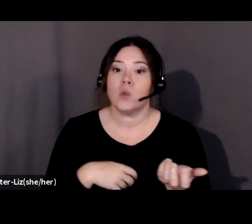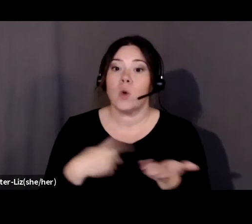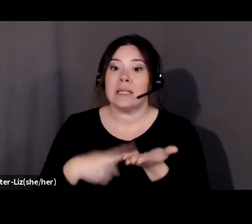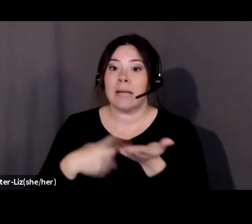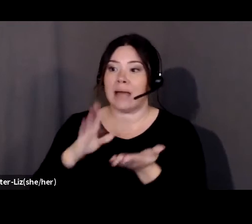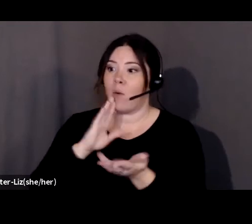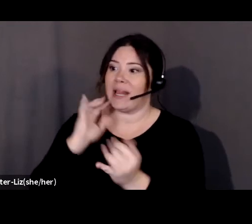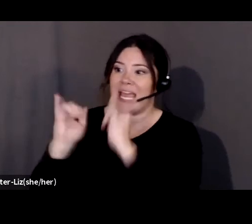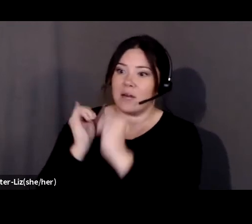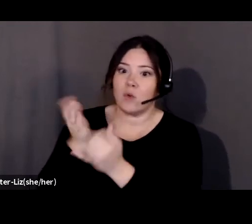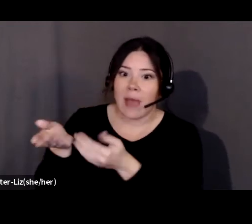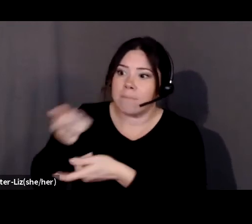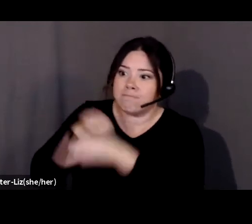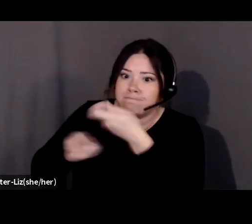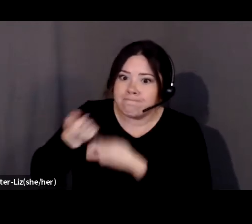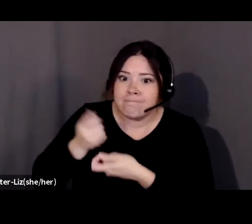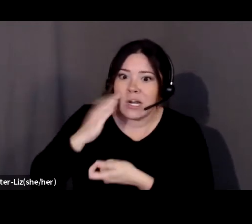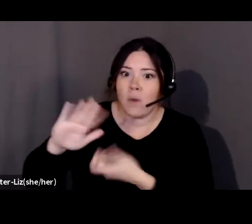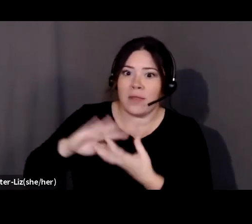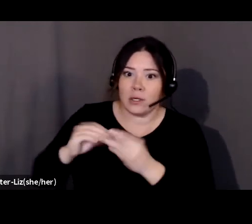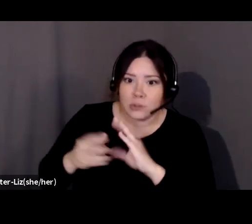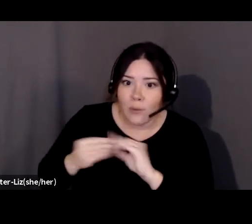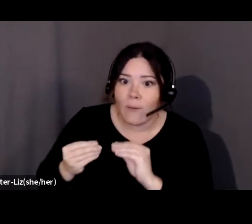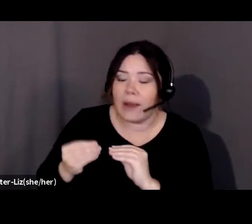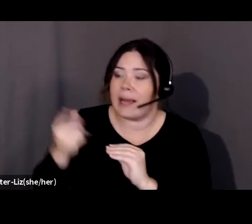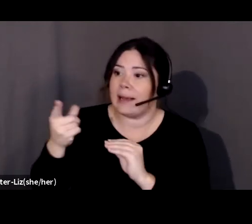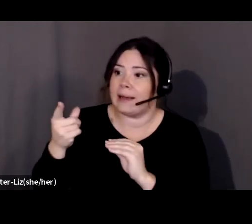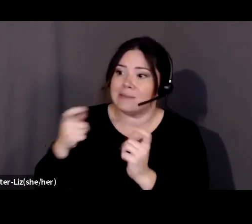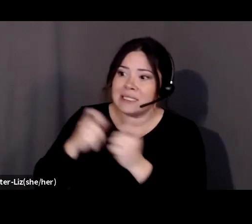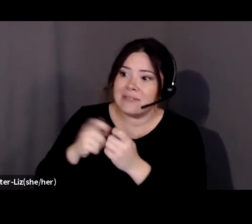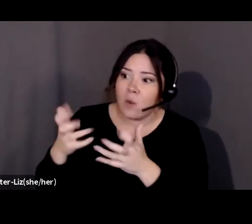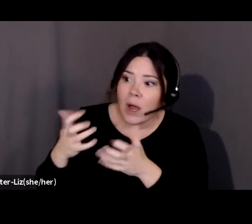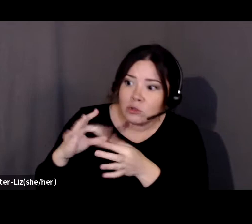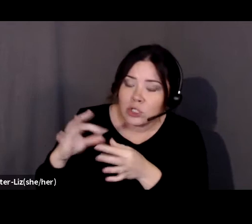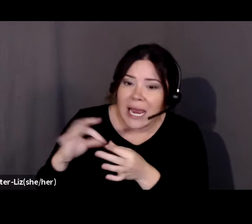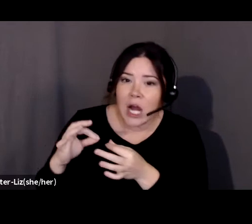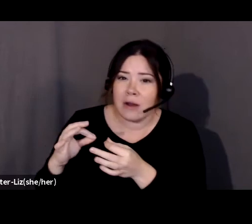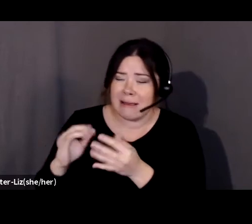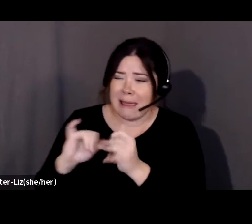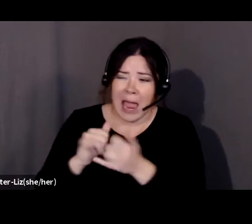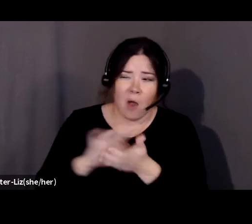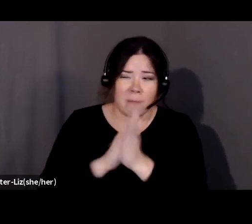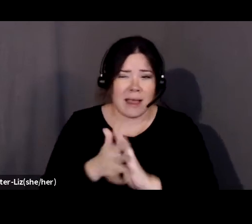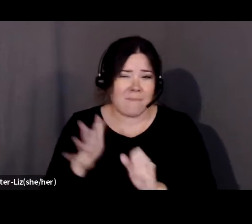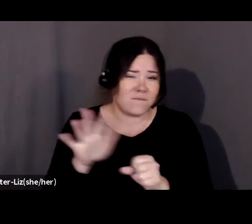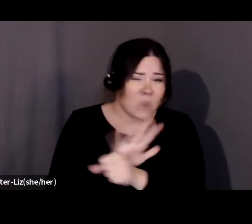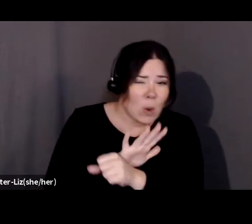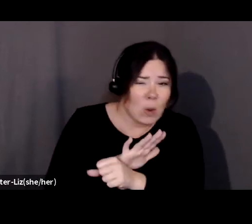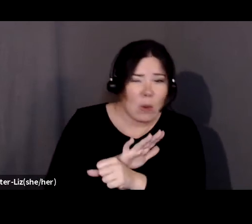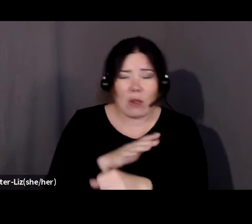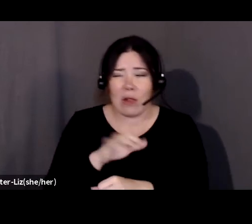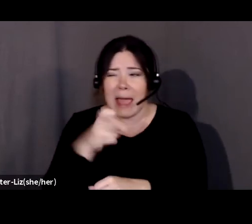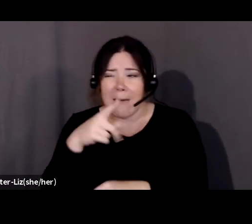story or something specific to share. I don't know how I would turn it into a full episode yet, what angle I want to